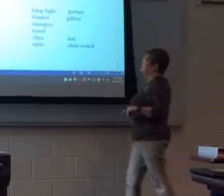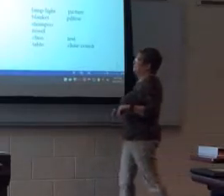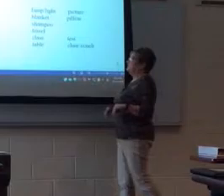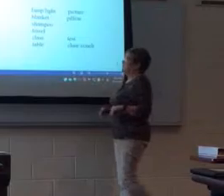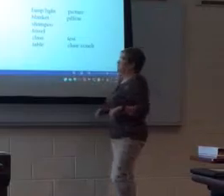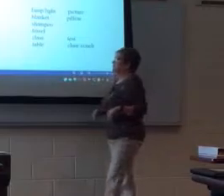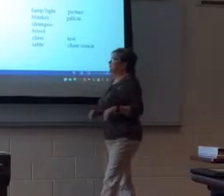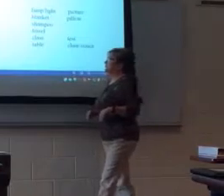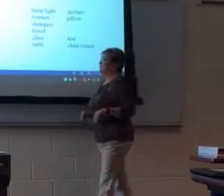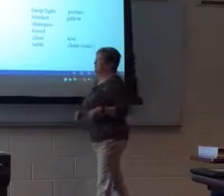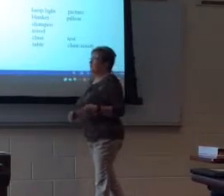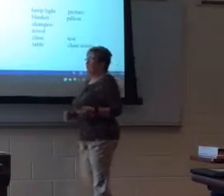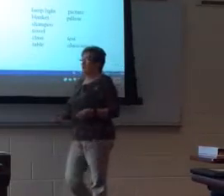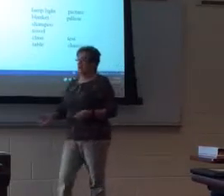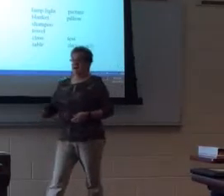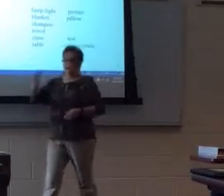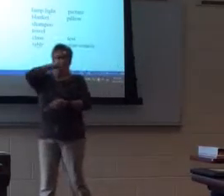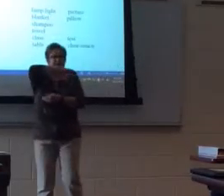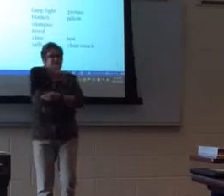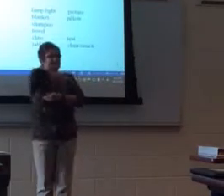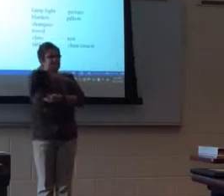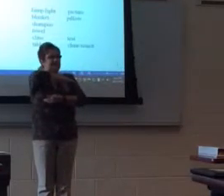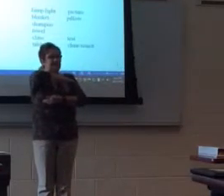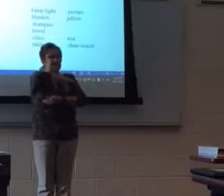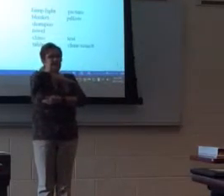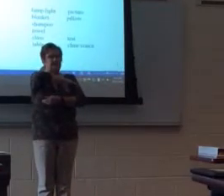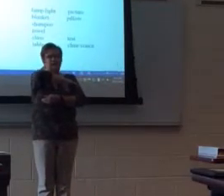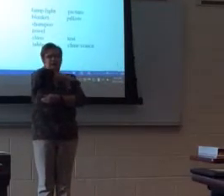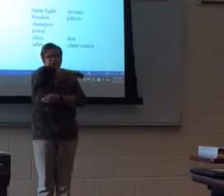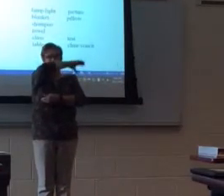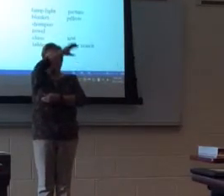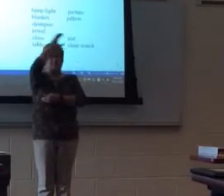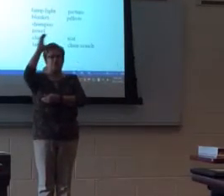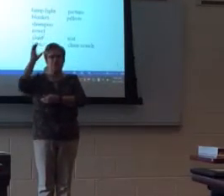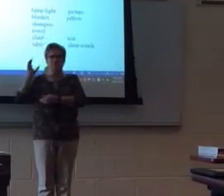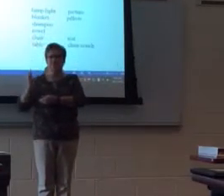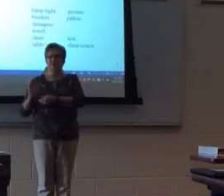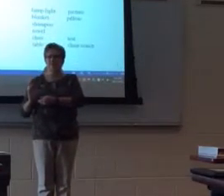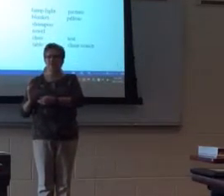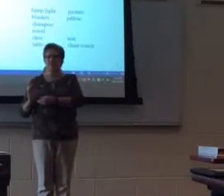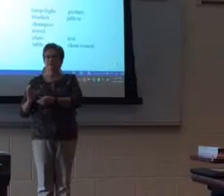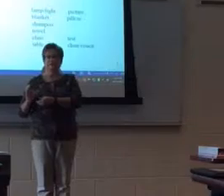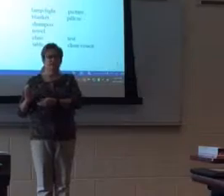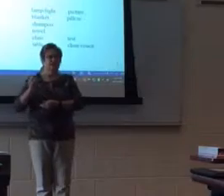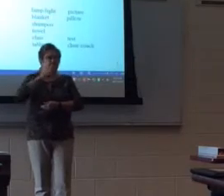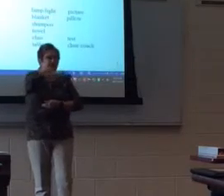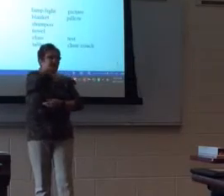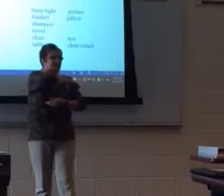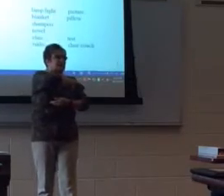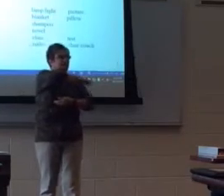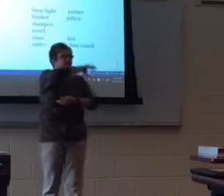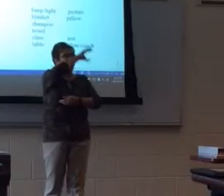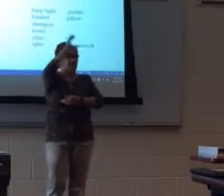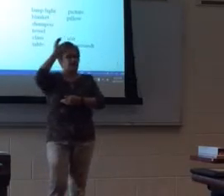is one that is fairly standard, and it is a C, and think of a wreath, okay, for either